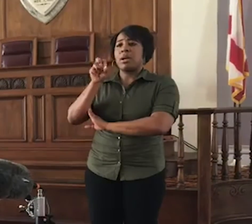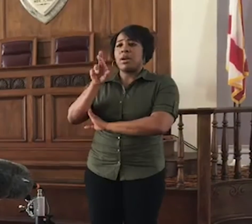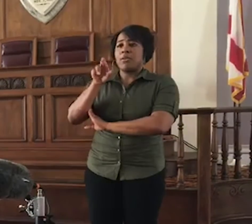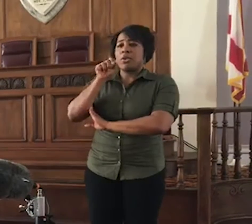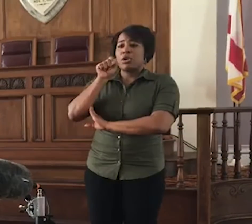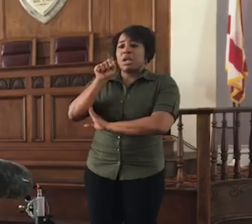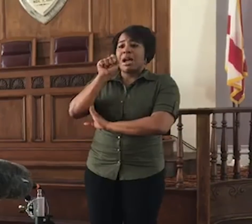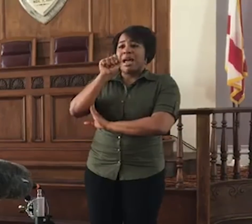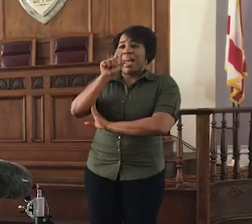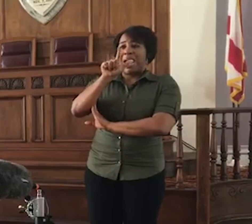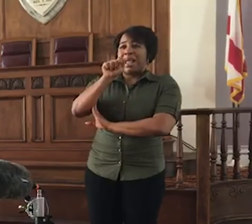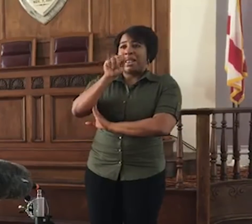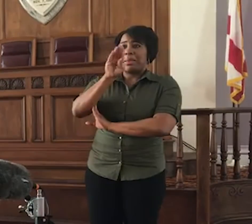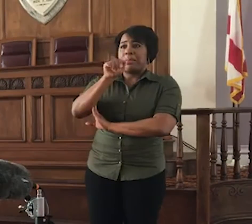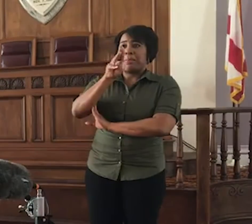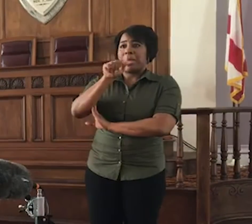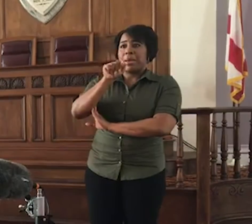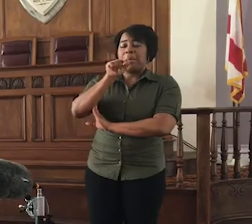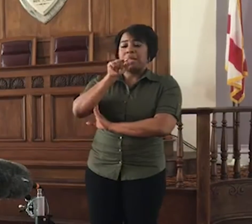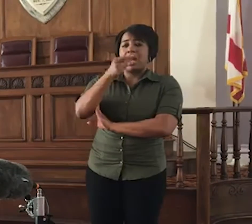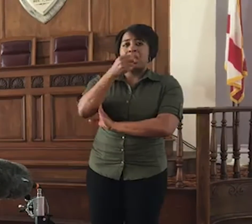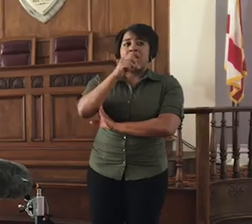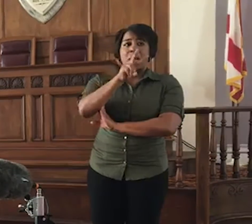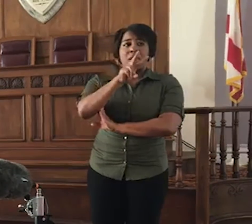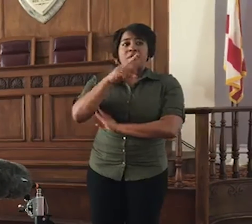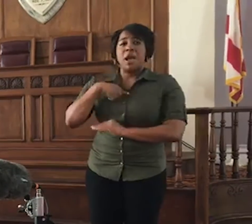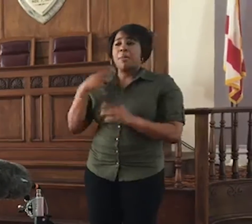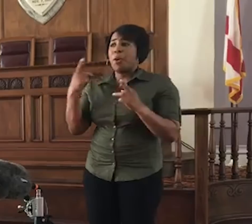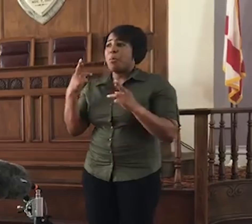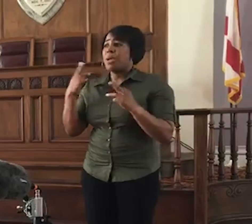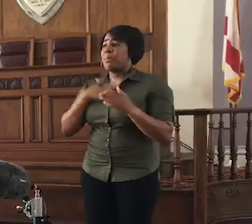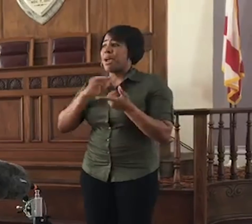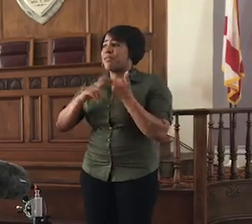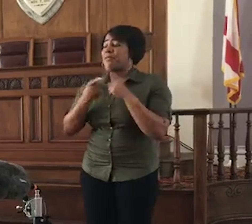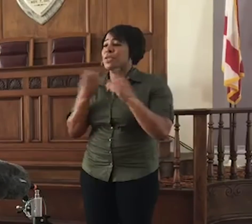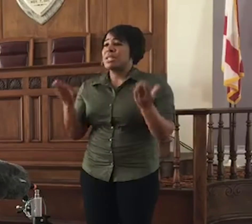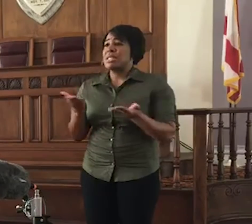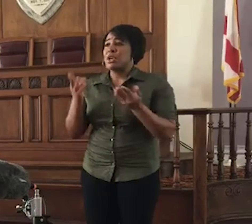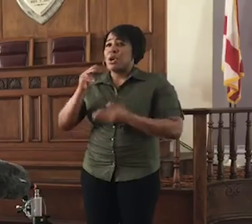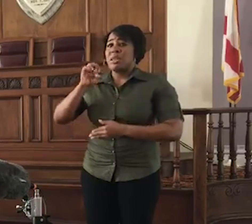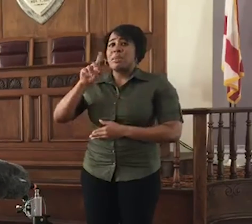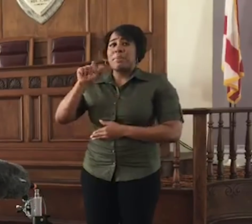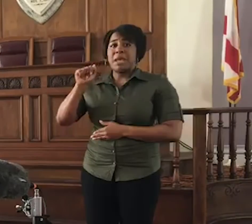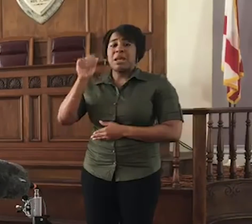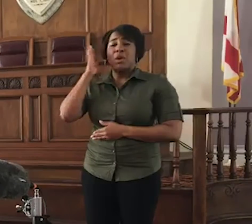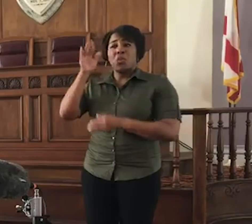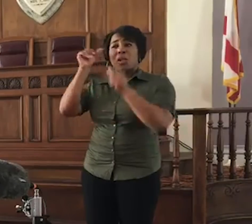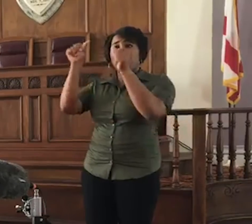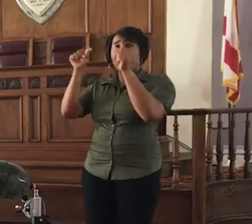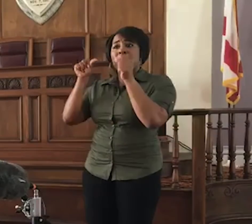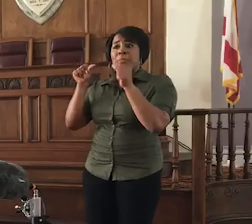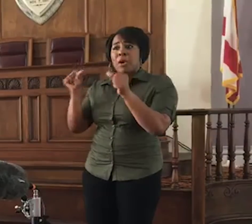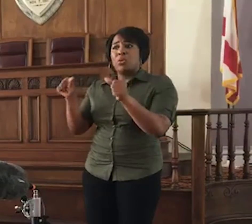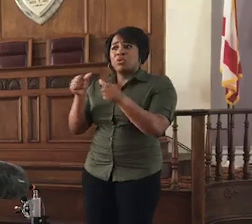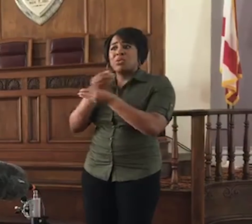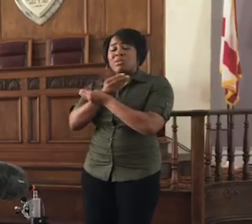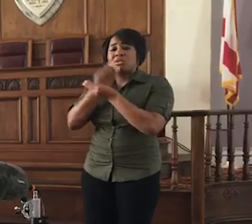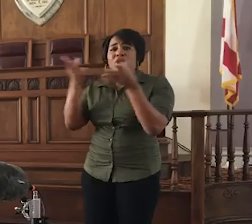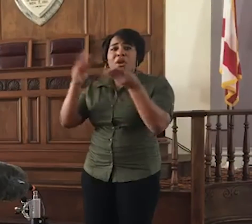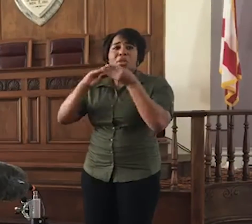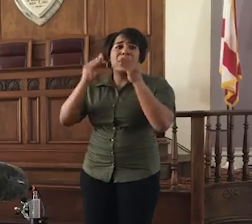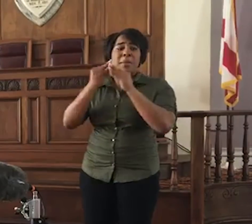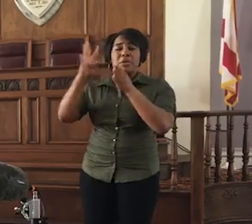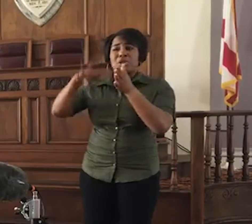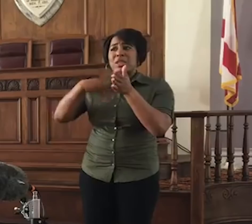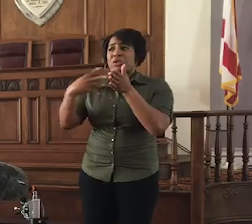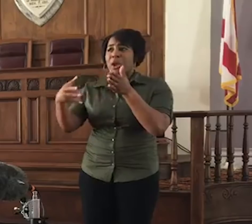governor.alabama.gov, and I'm hoping my friends here in the media today will share those numbers and those graphics